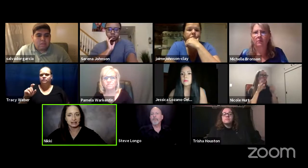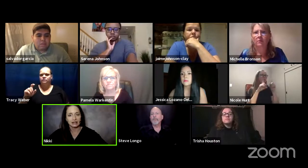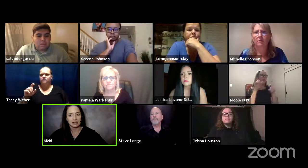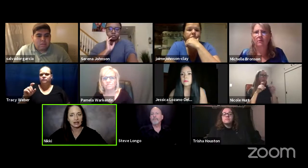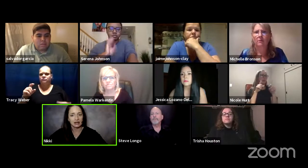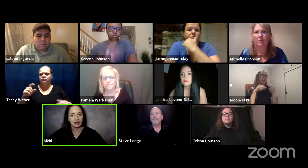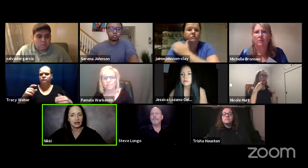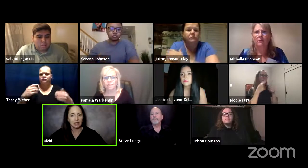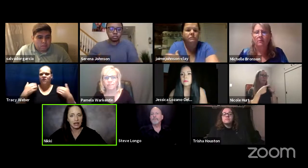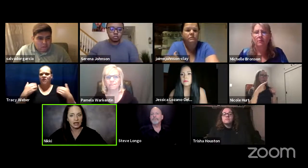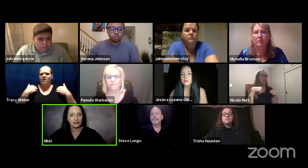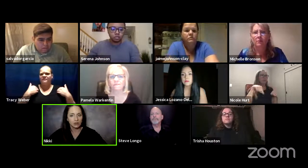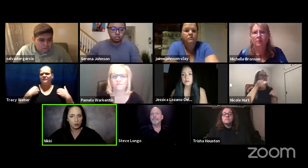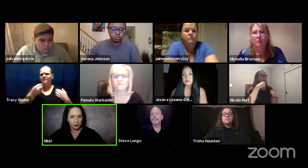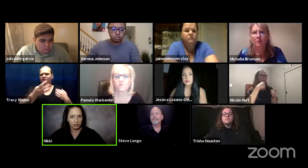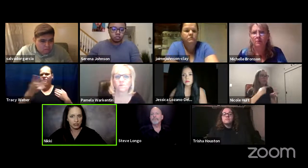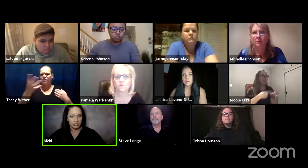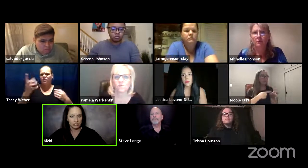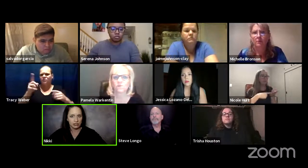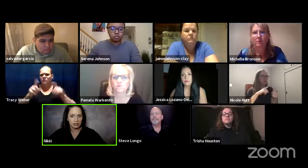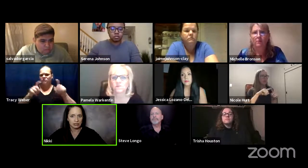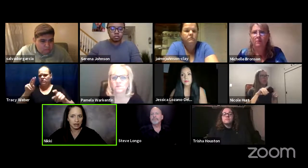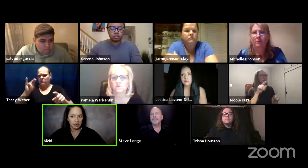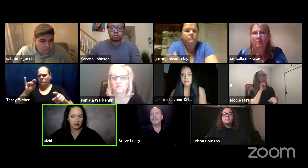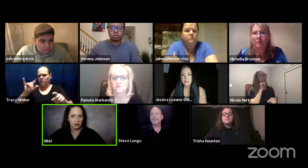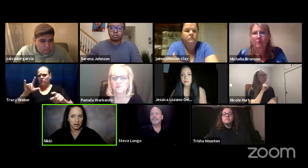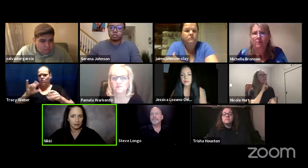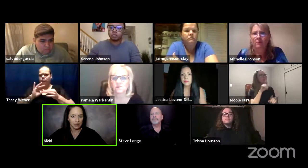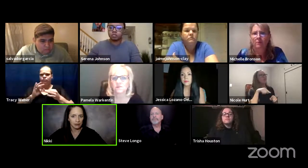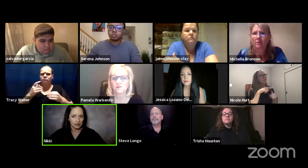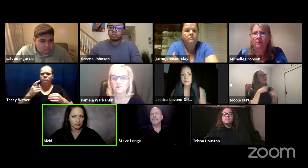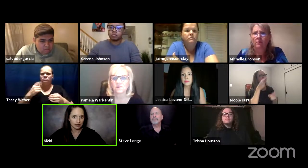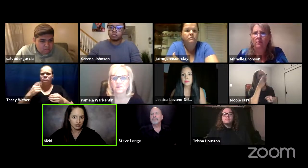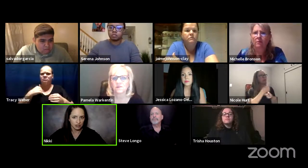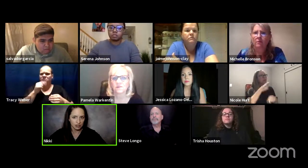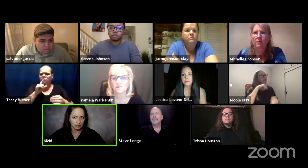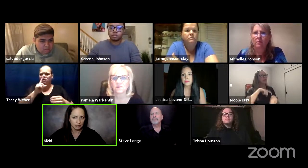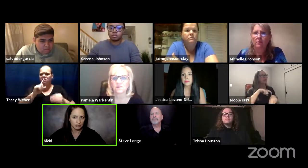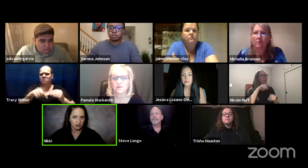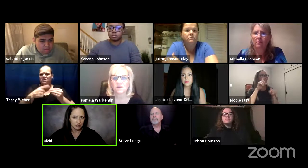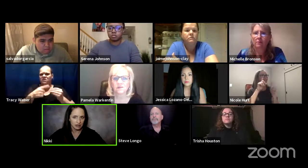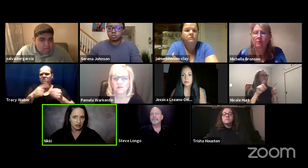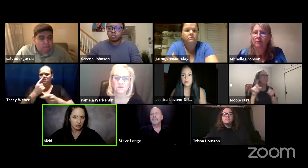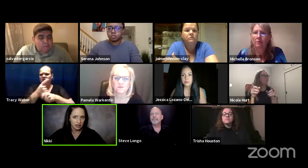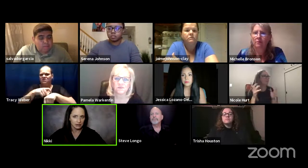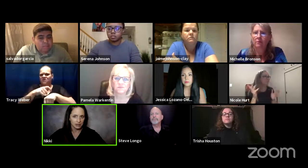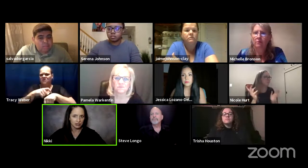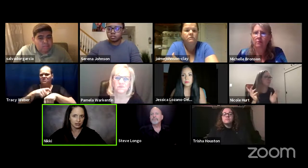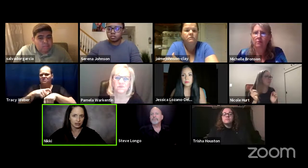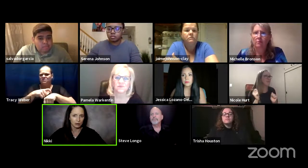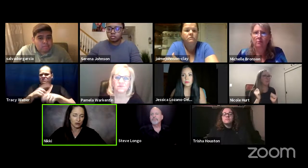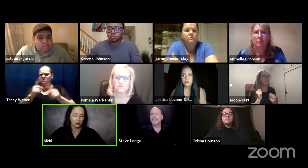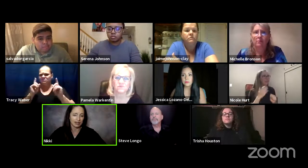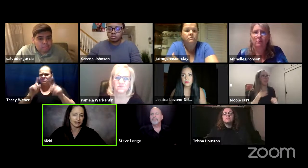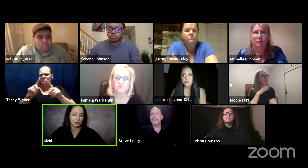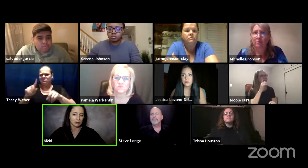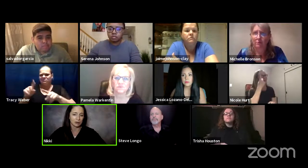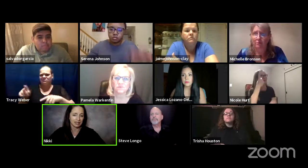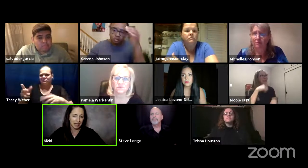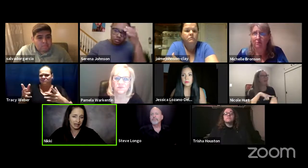Yes, I had a few questions about the discussions. I'm not sure when the right time would be to ask